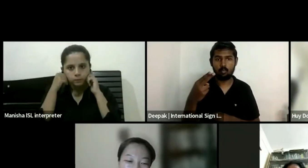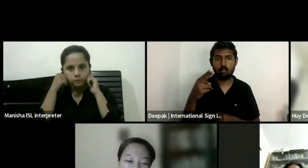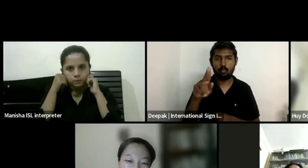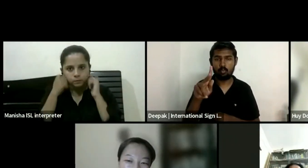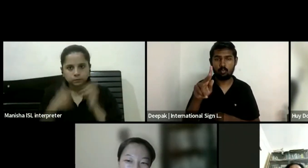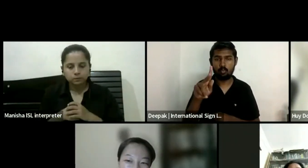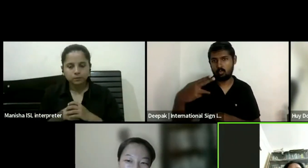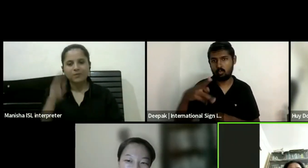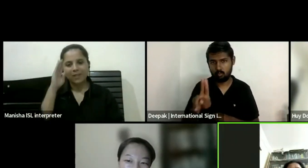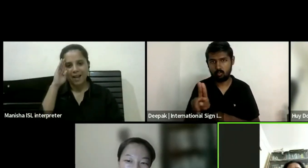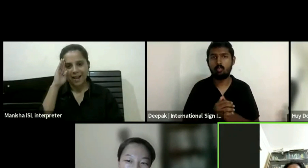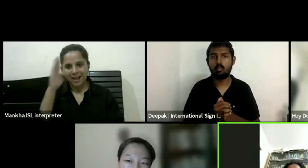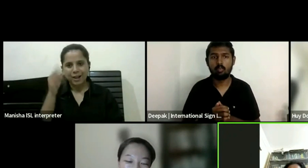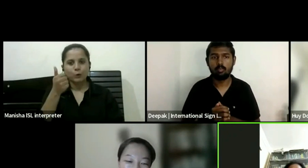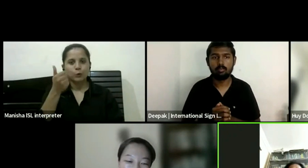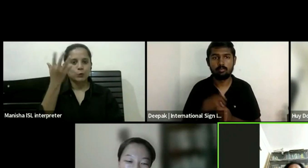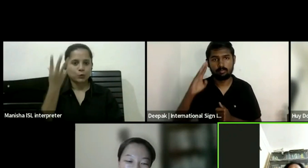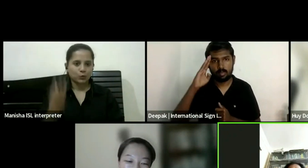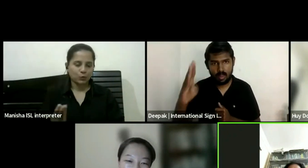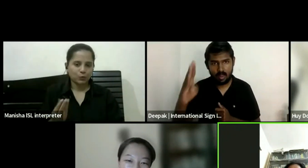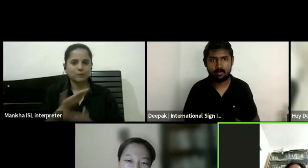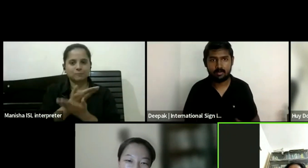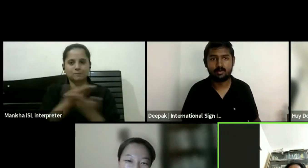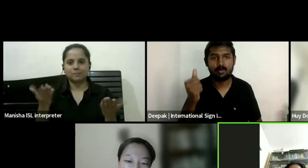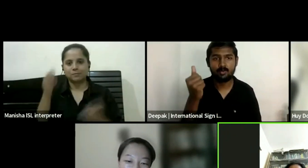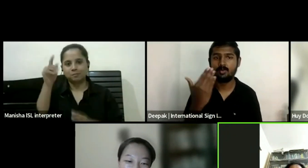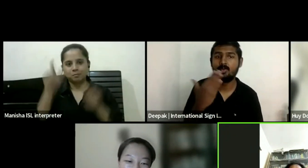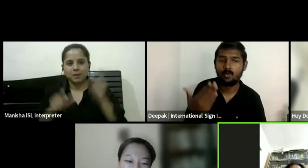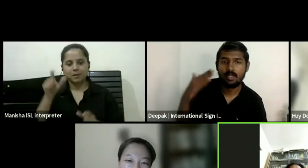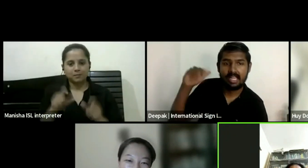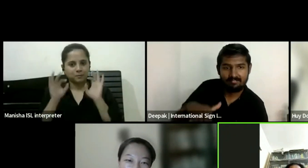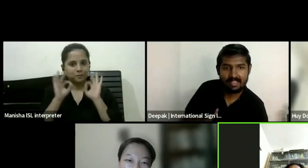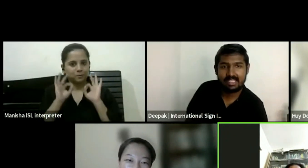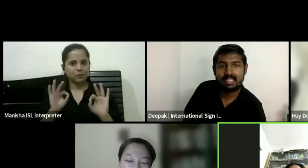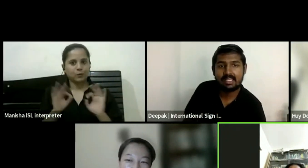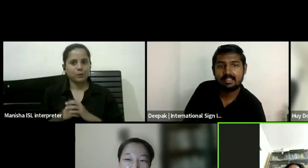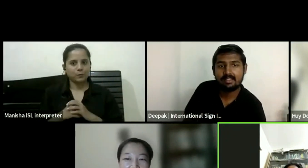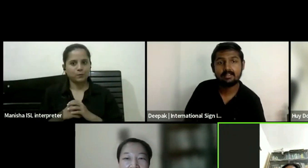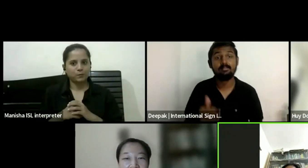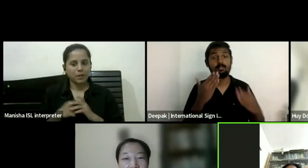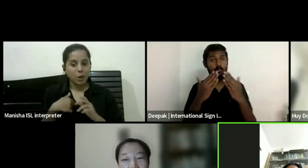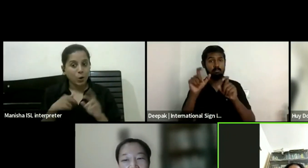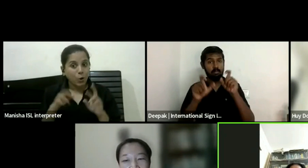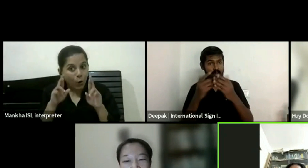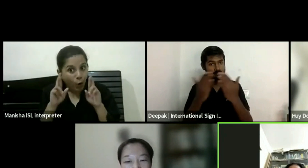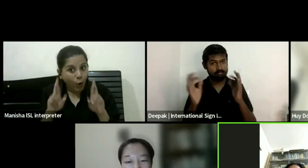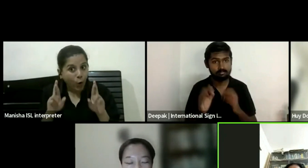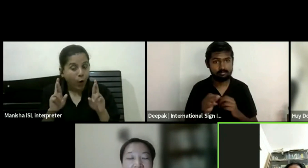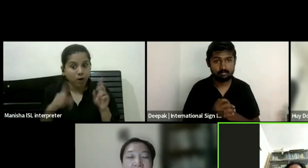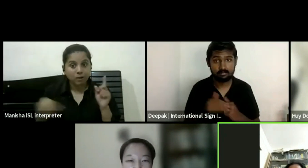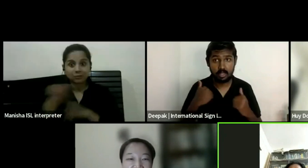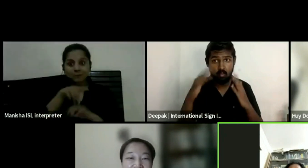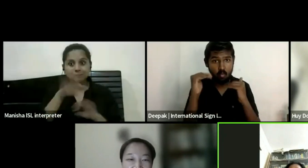Hi, good evening and greetings to everyone. Yeah. I hope everyone had a very enriching